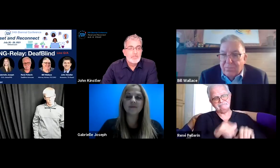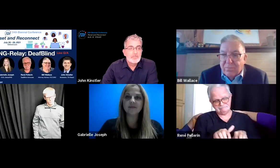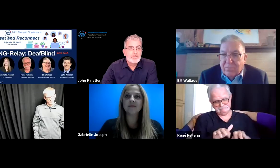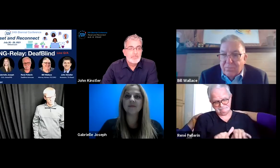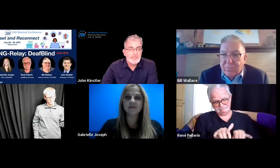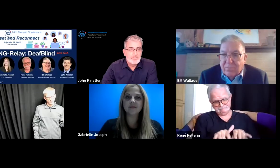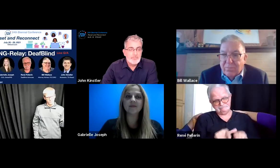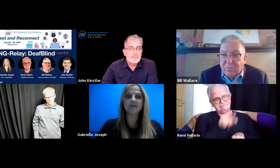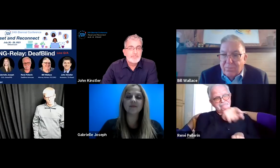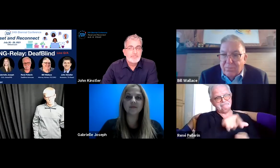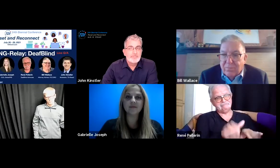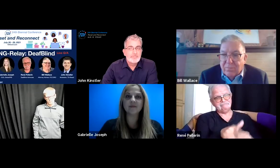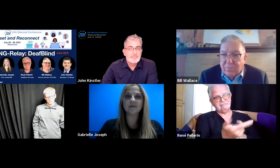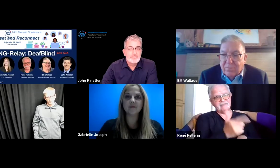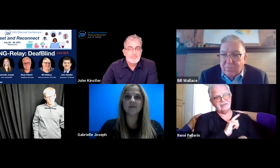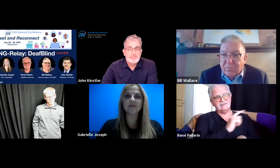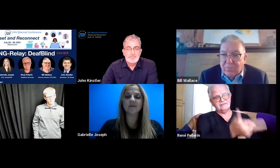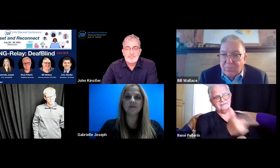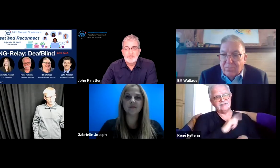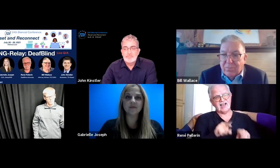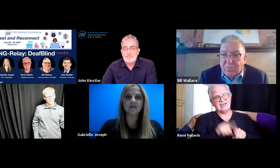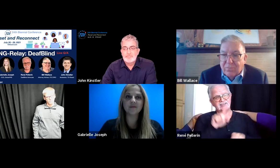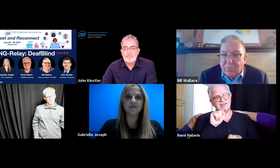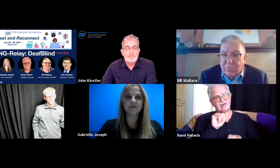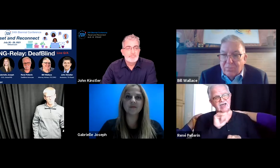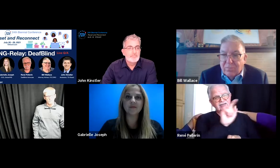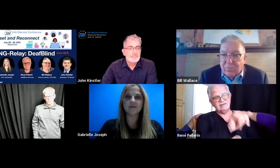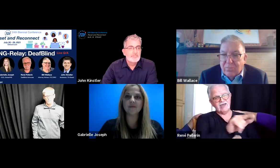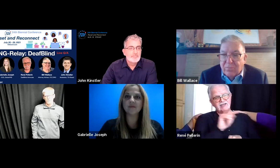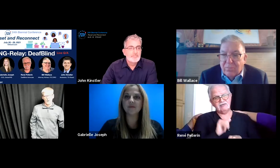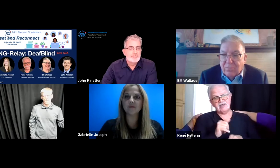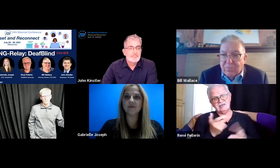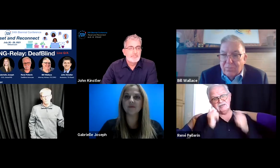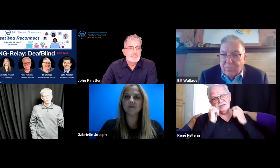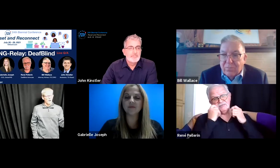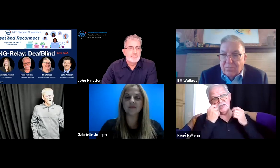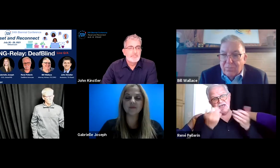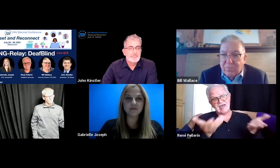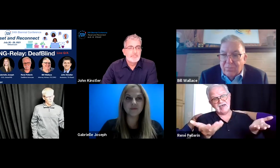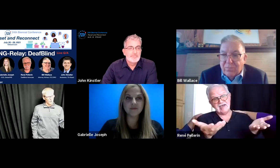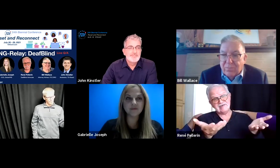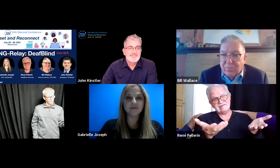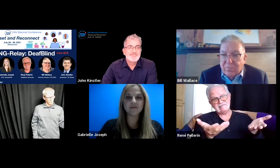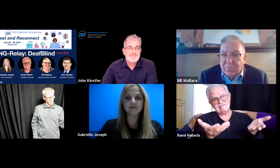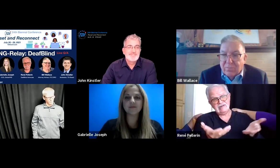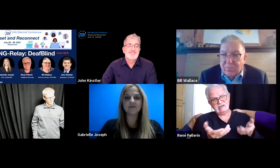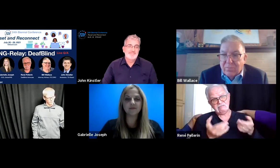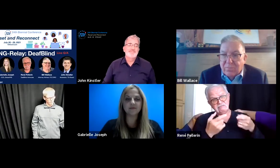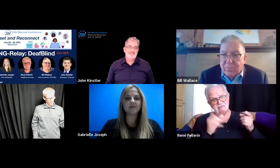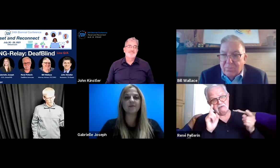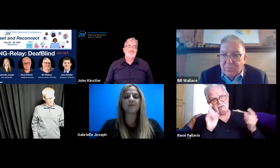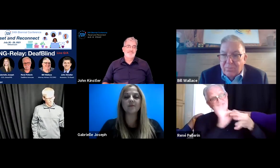give the video phones to make sure it's equitable, just like a TTY or going back and forth with from one person to the